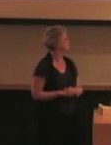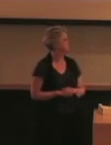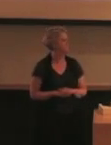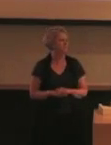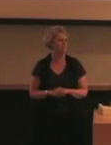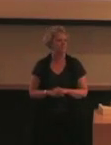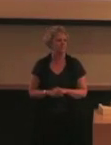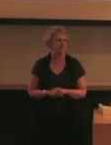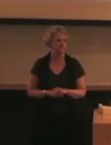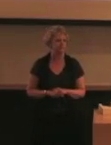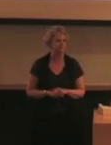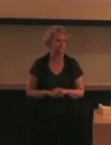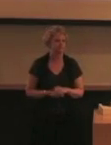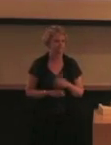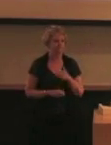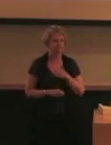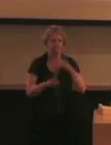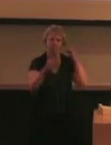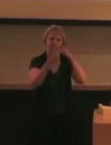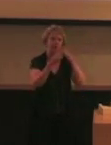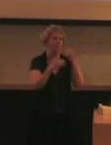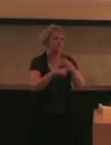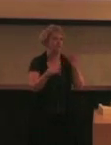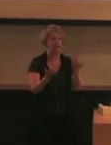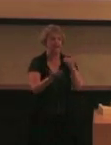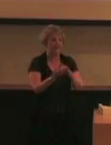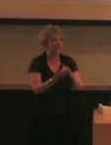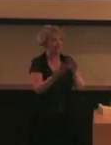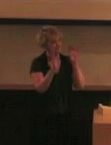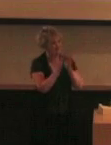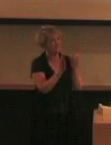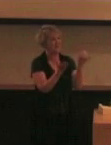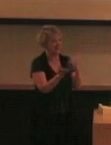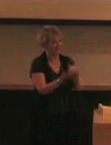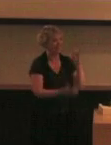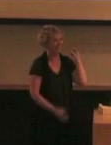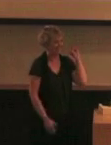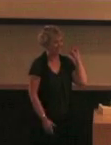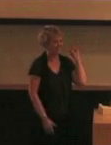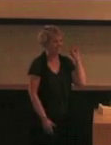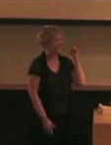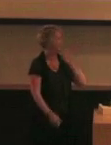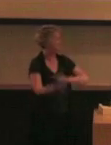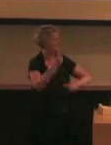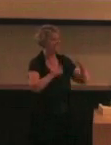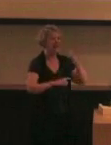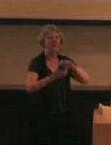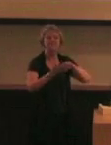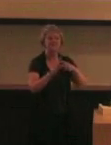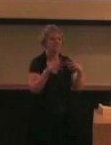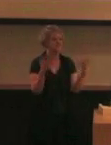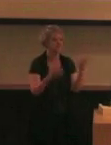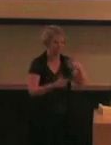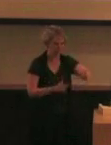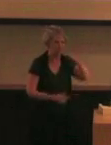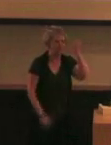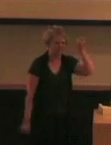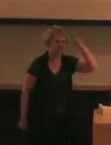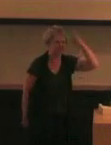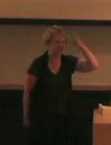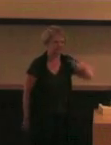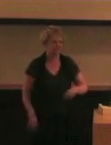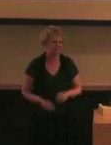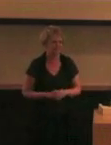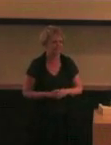All right, my objectives today, and again, here's another picture. The sign actually means for you to understand,